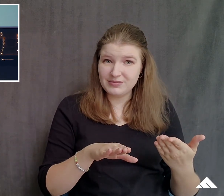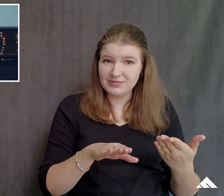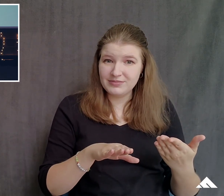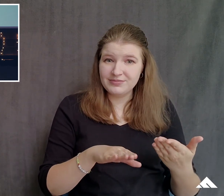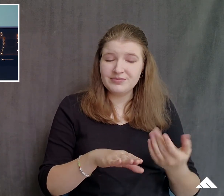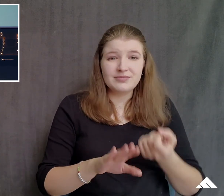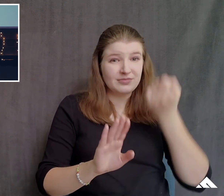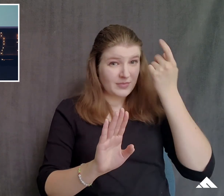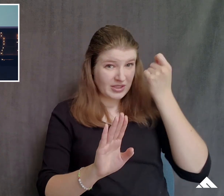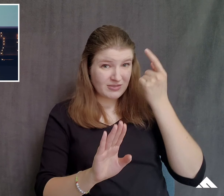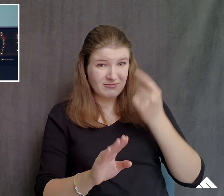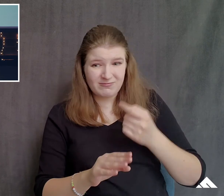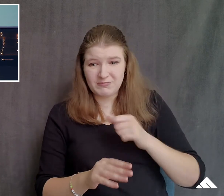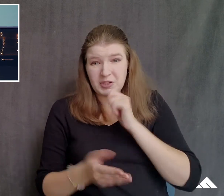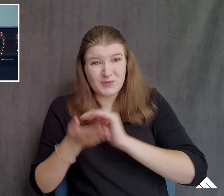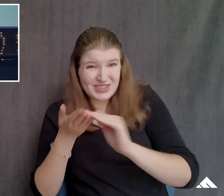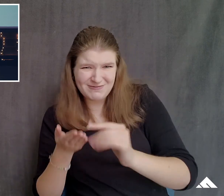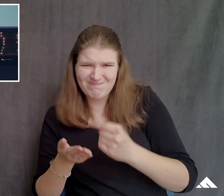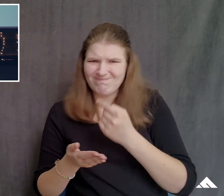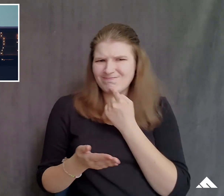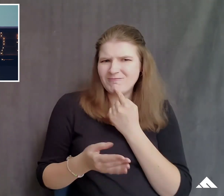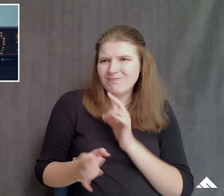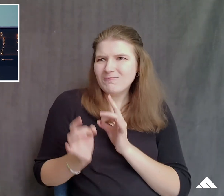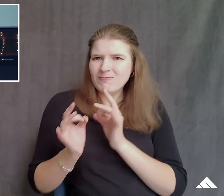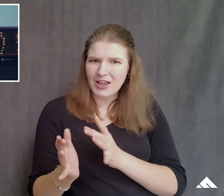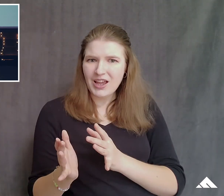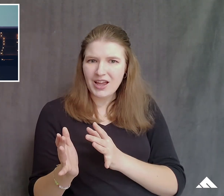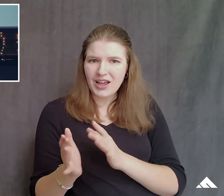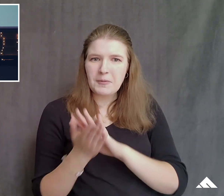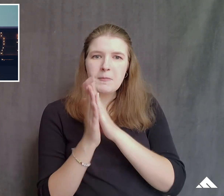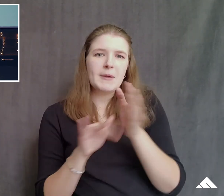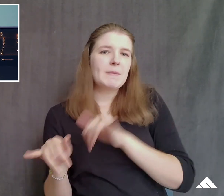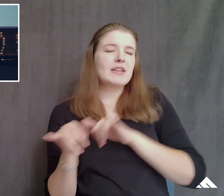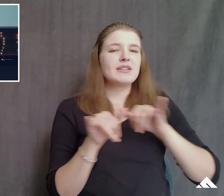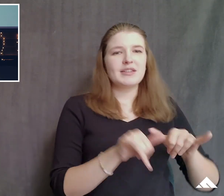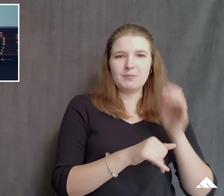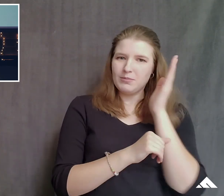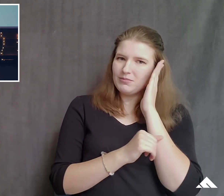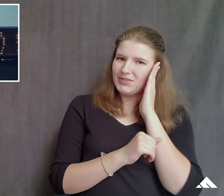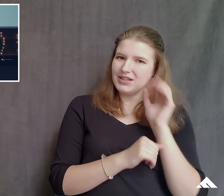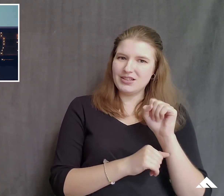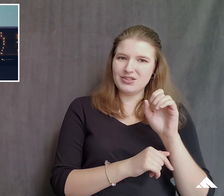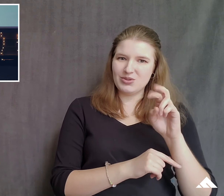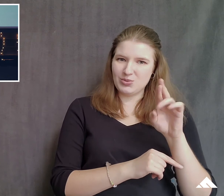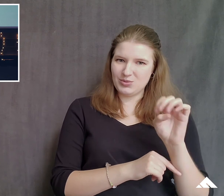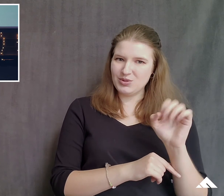Friends, unforgiveness, bitterness, resentment become like bed sores in our lives.